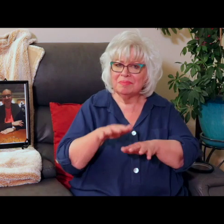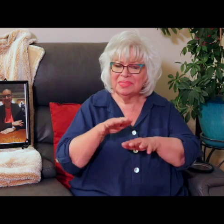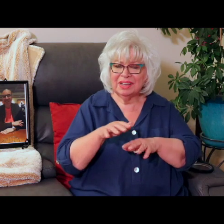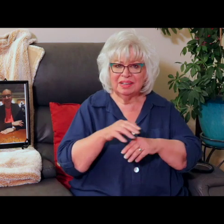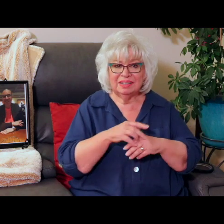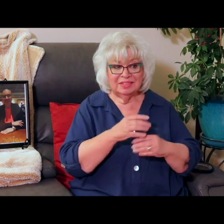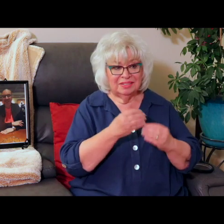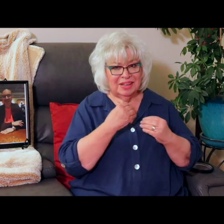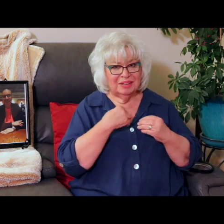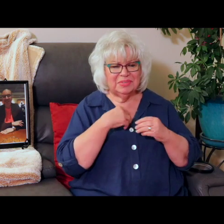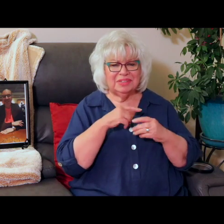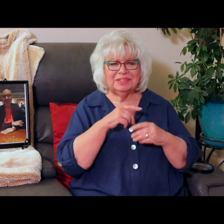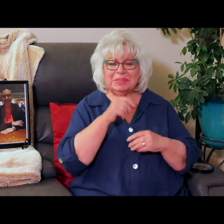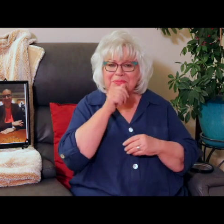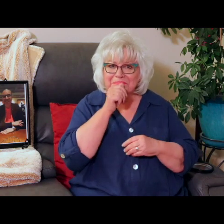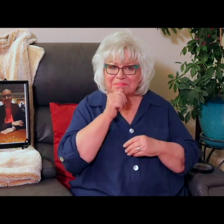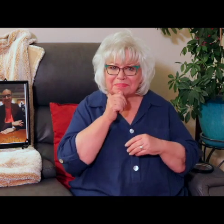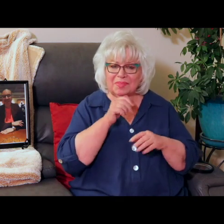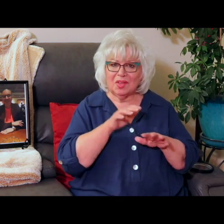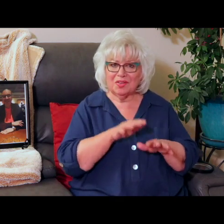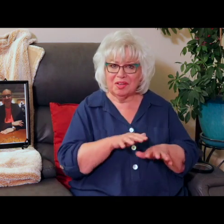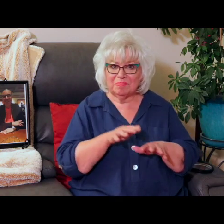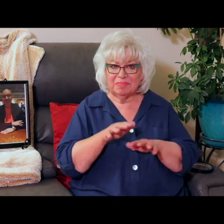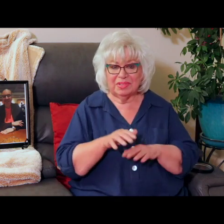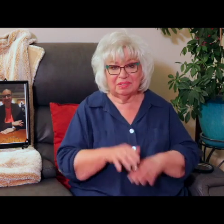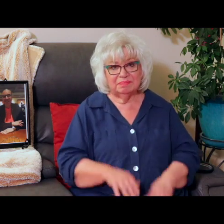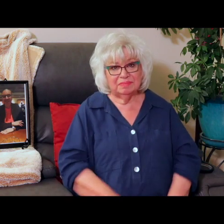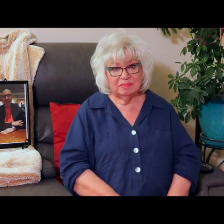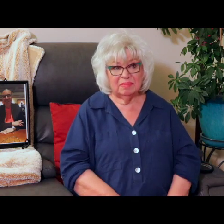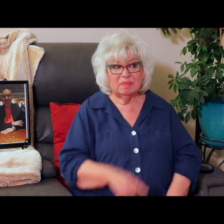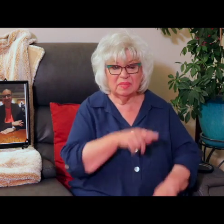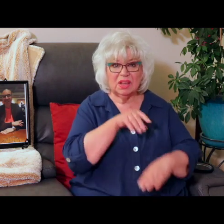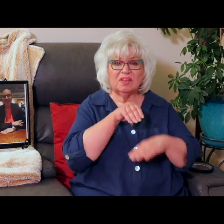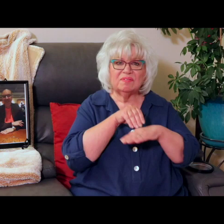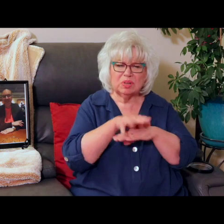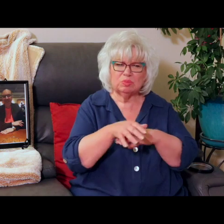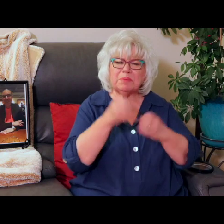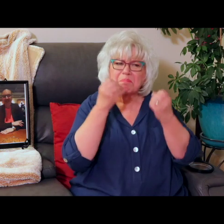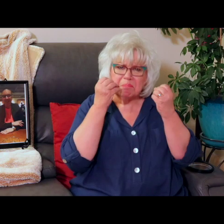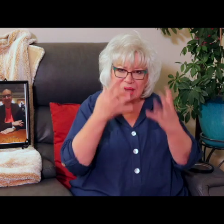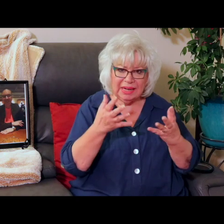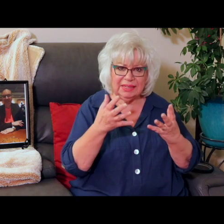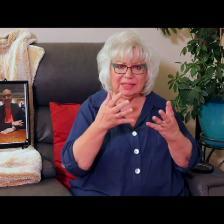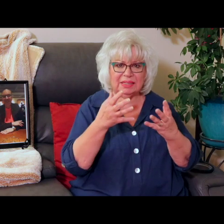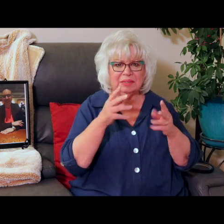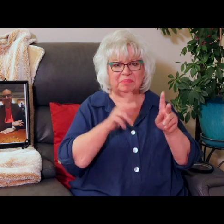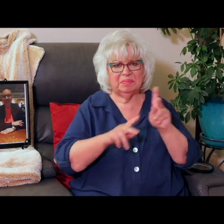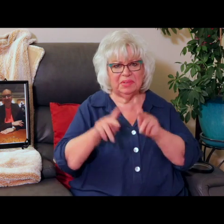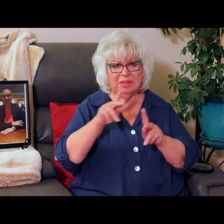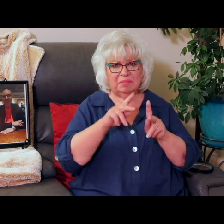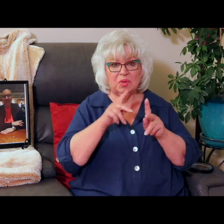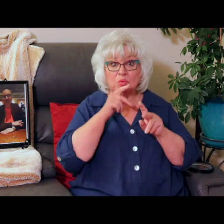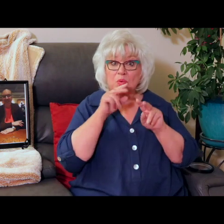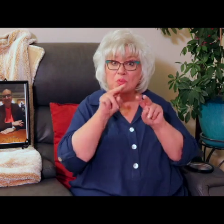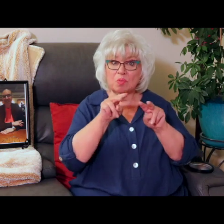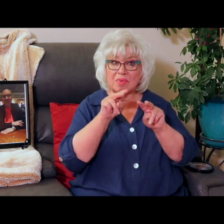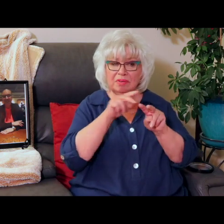just leave it. Leave it be, just calm down. He really taught me about patience. He was so calm. He influenced so many